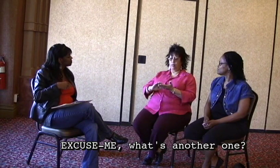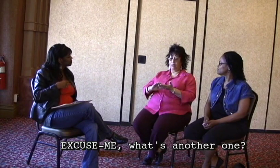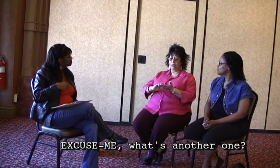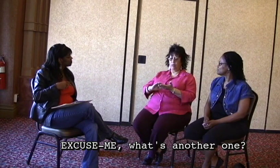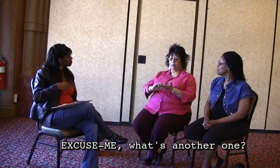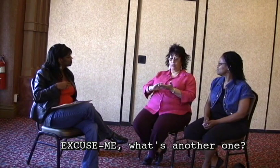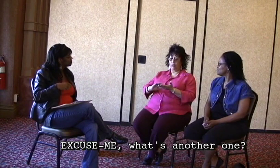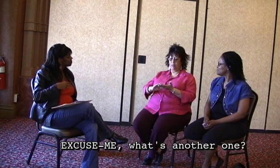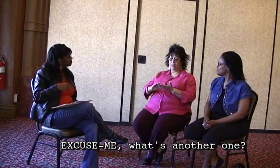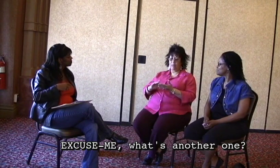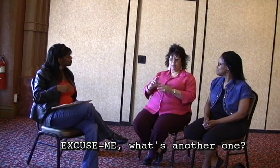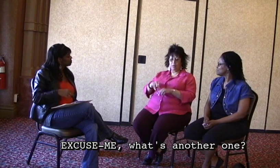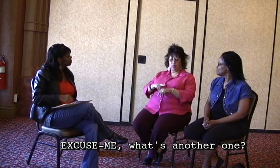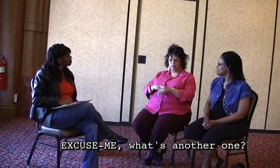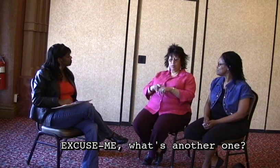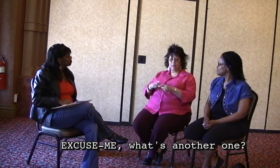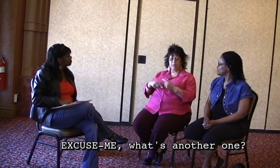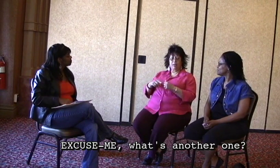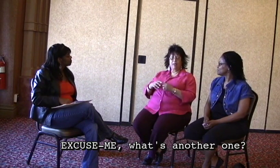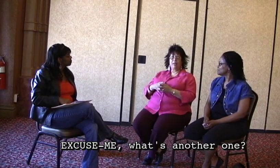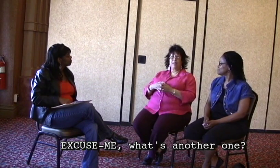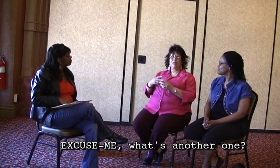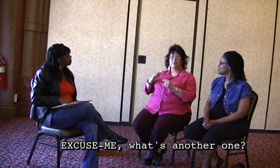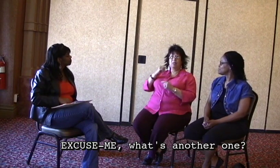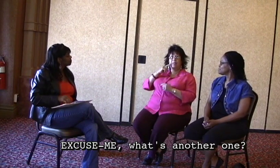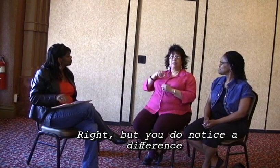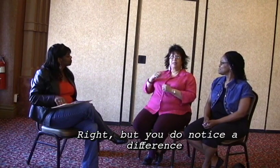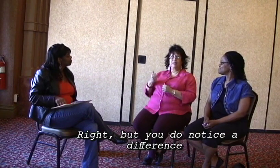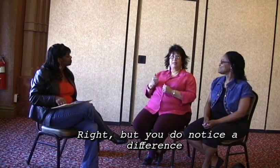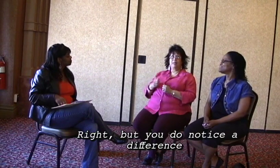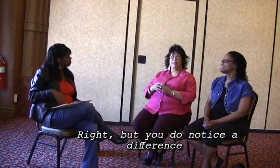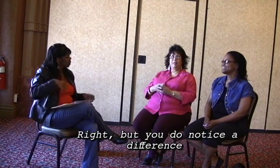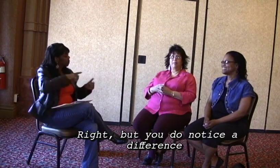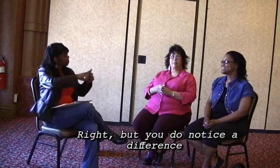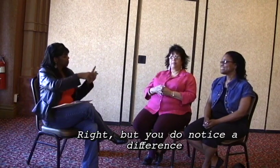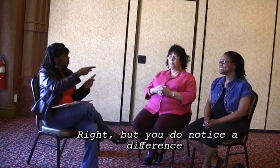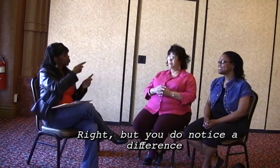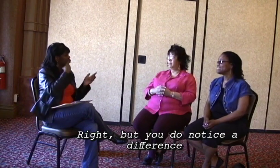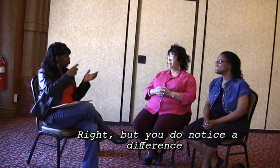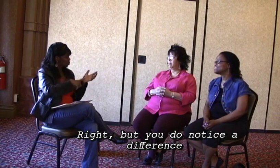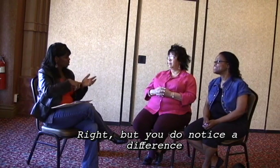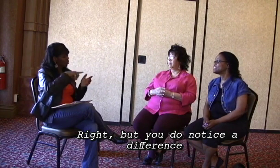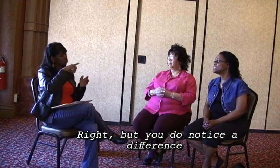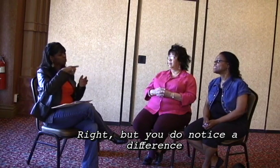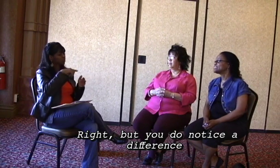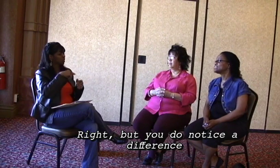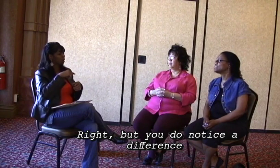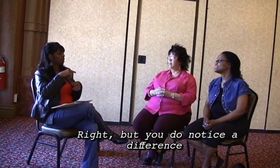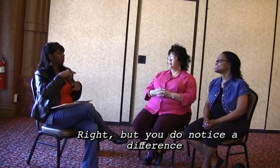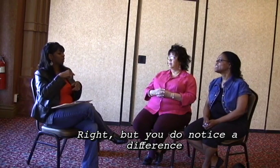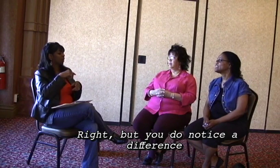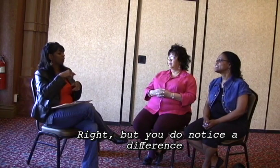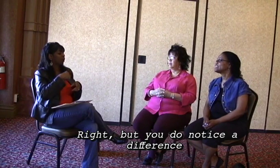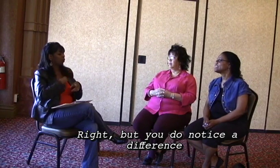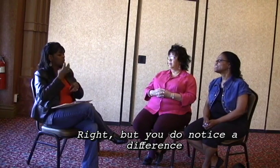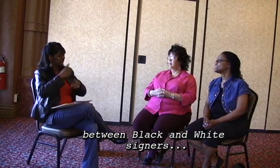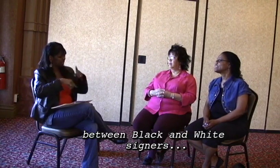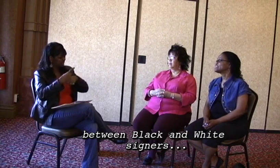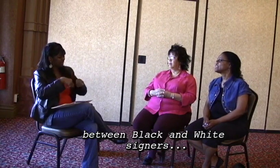Excuse me. What's another one? Right, but you do notice a difference between